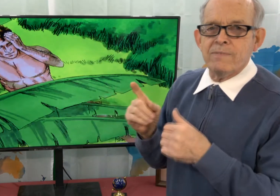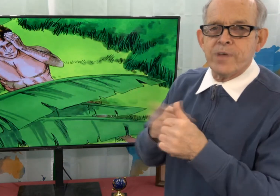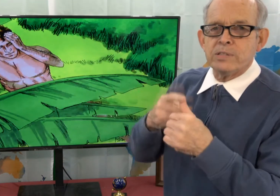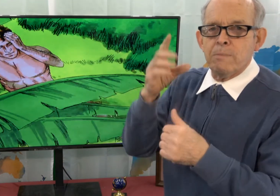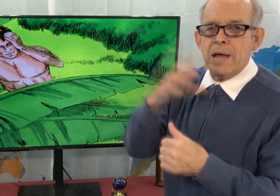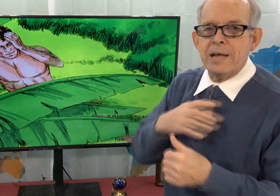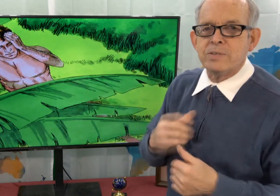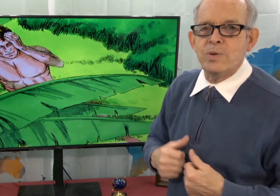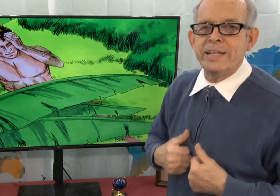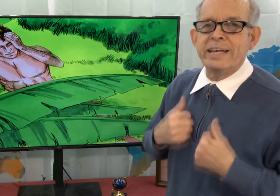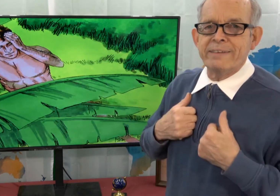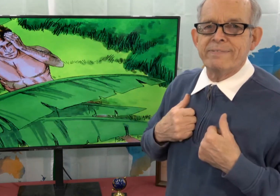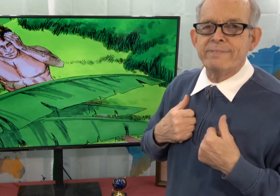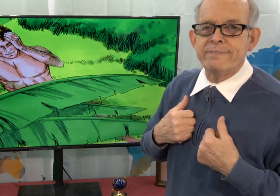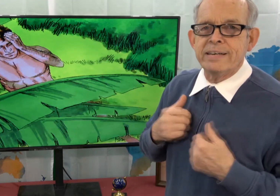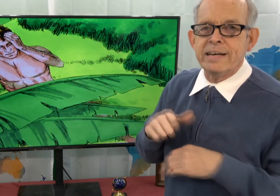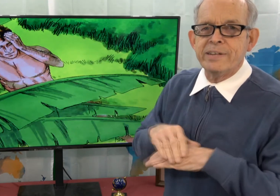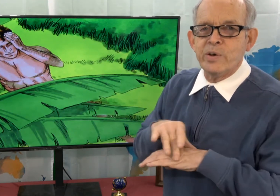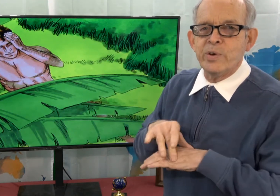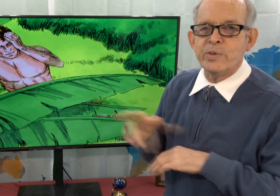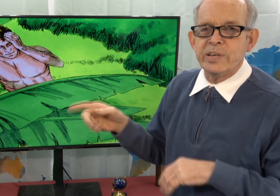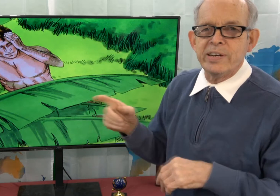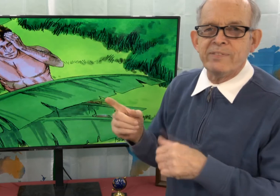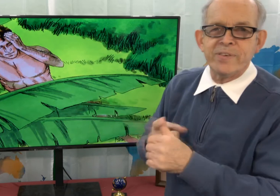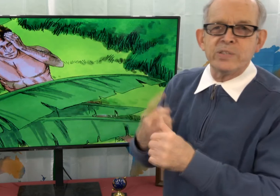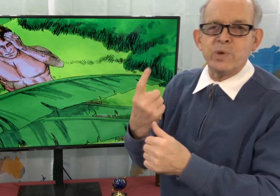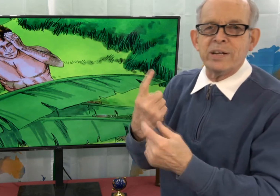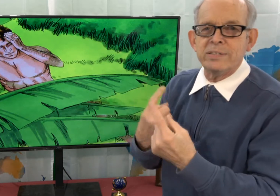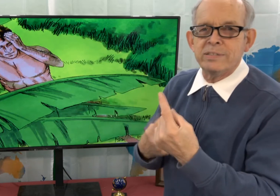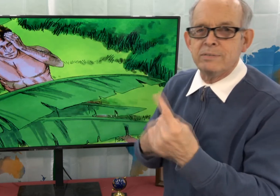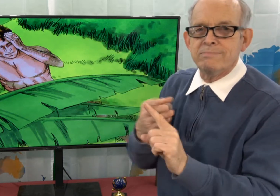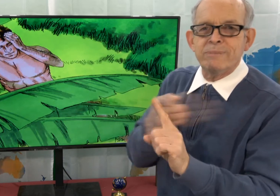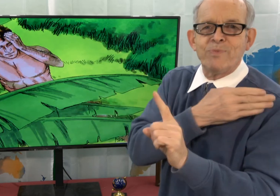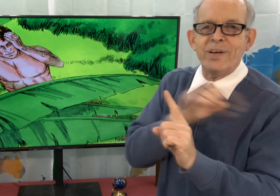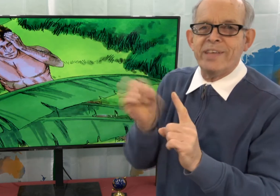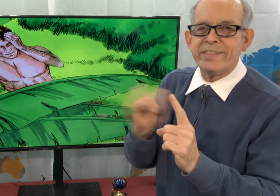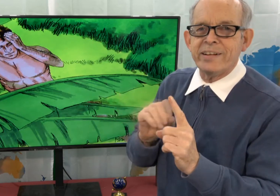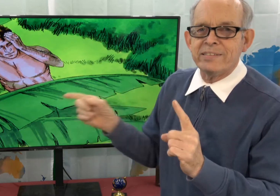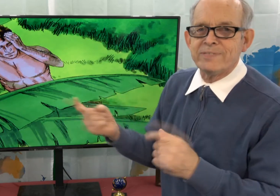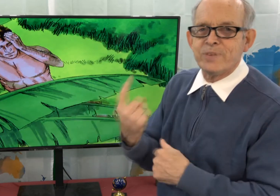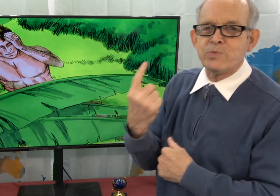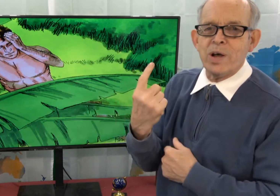First man to live. At her first one, before nothing, the first one.